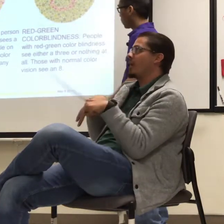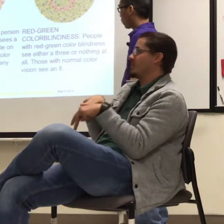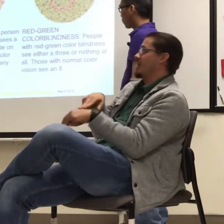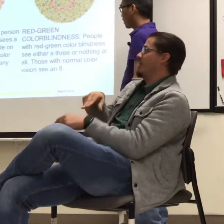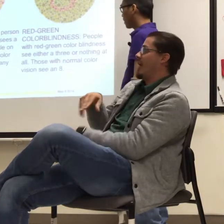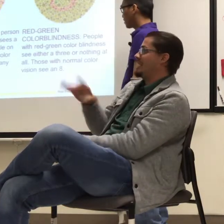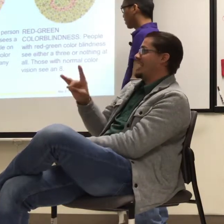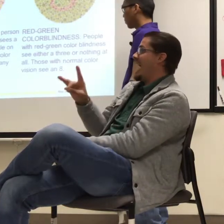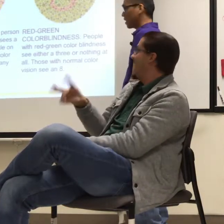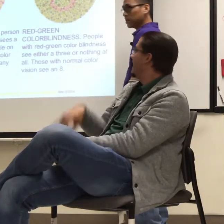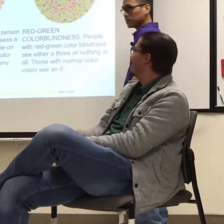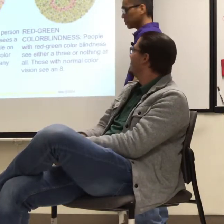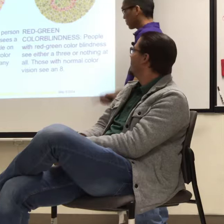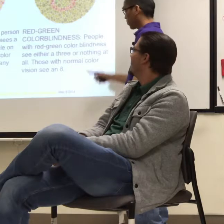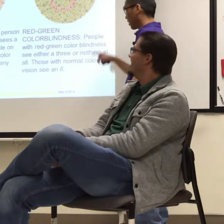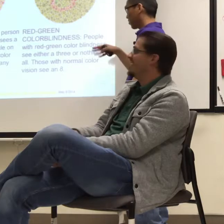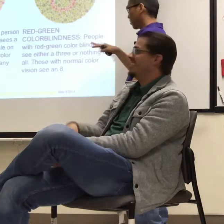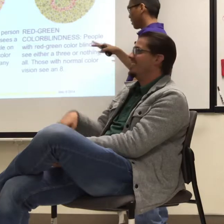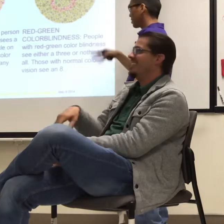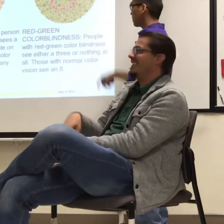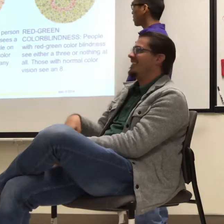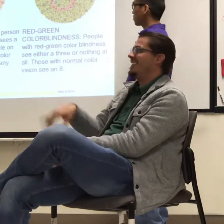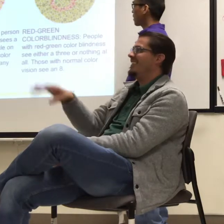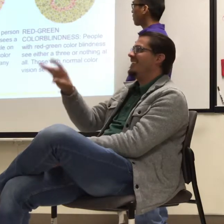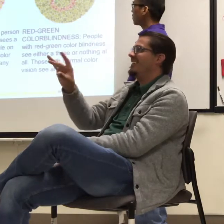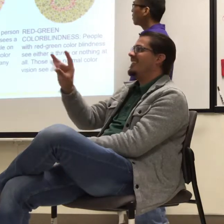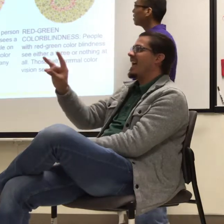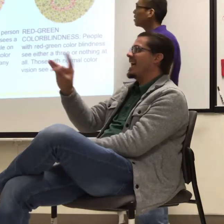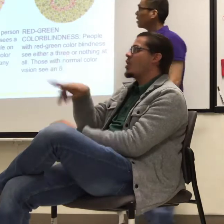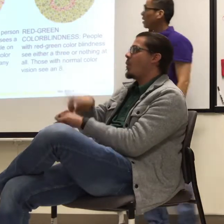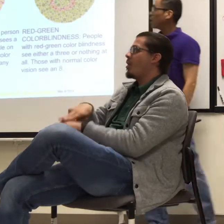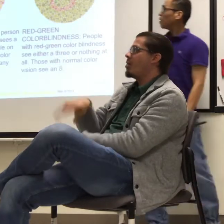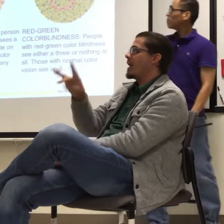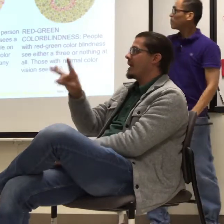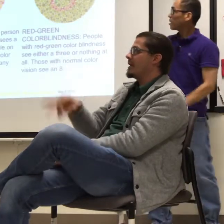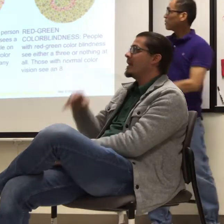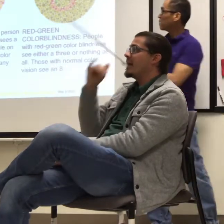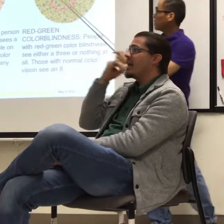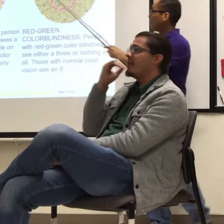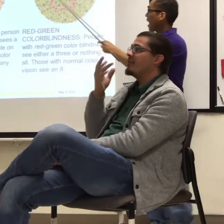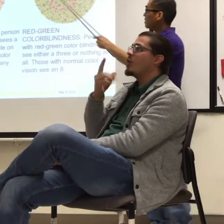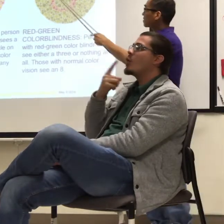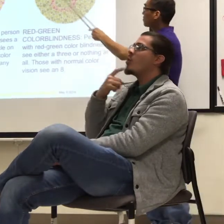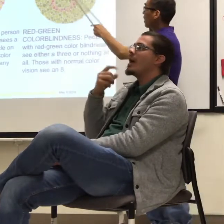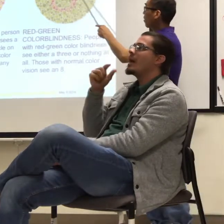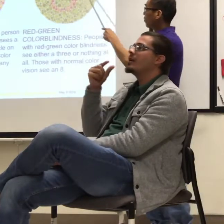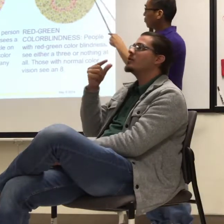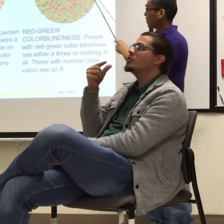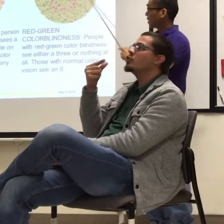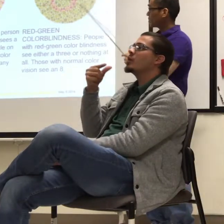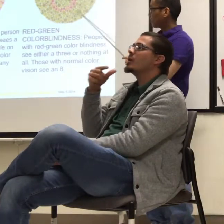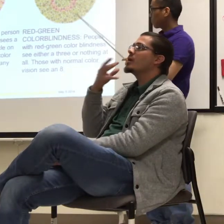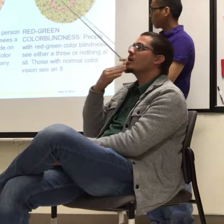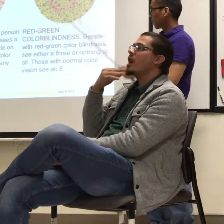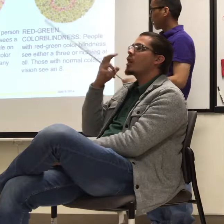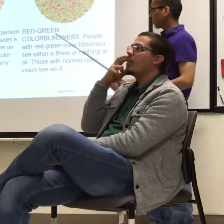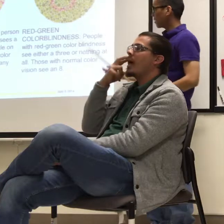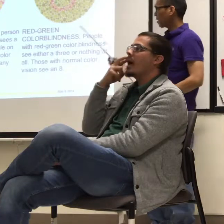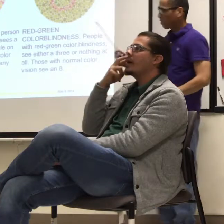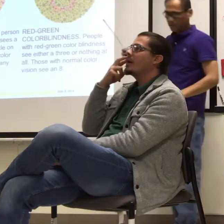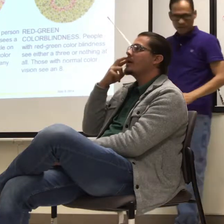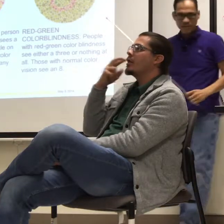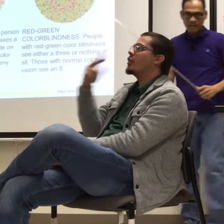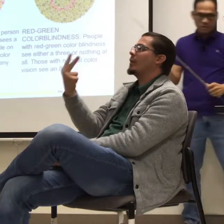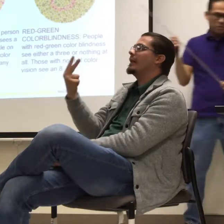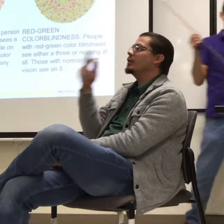You'd see a 3 because of the redness, red-green spectrum there. They'd be masked by all the green that's around